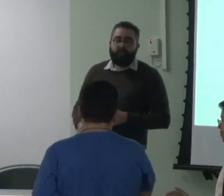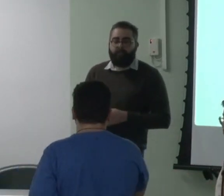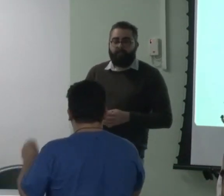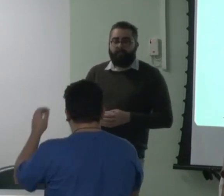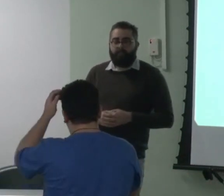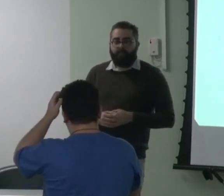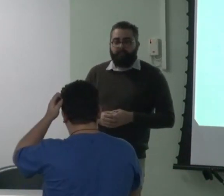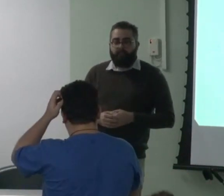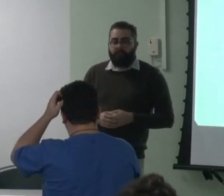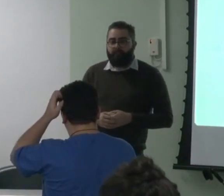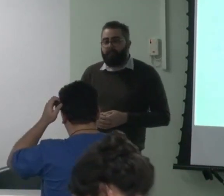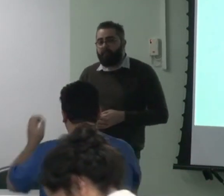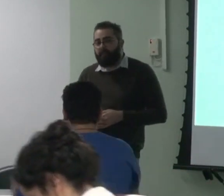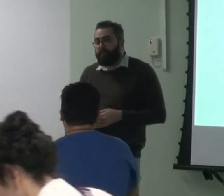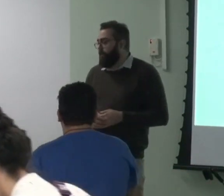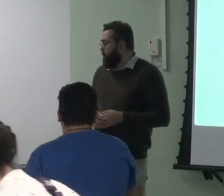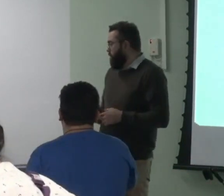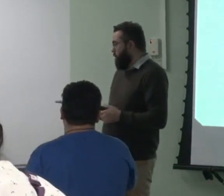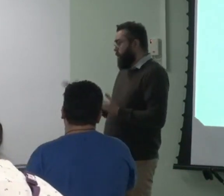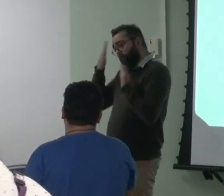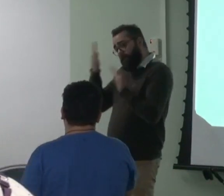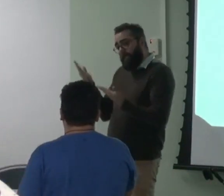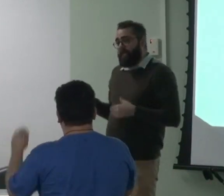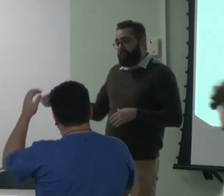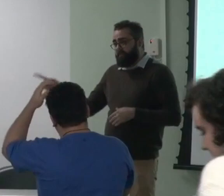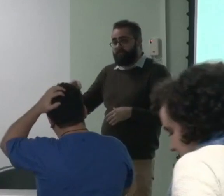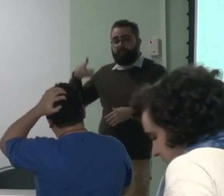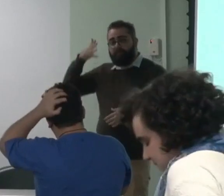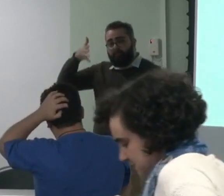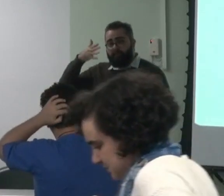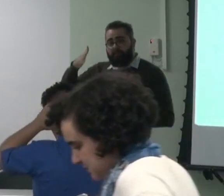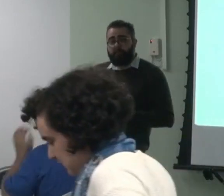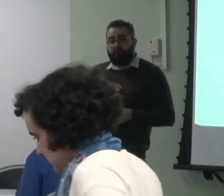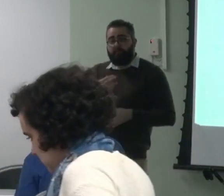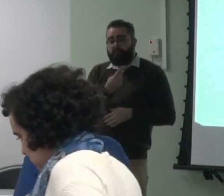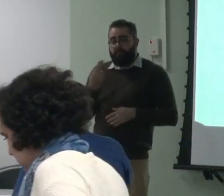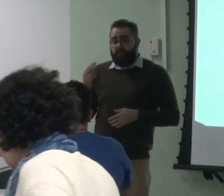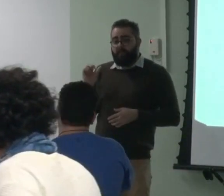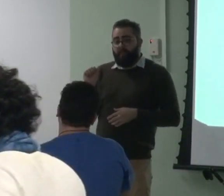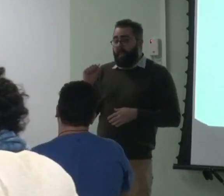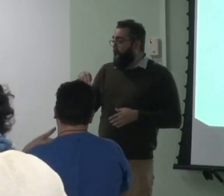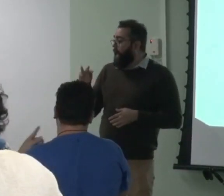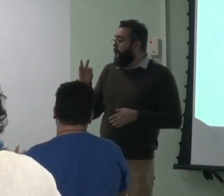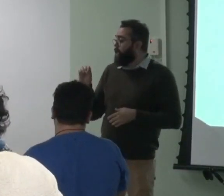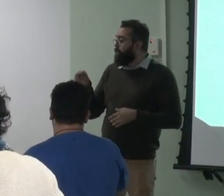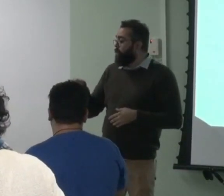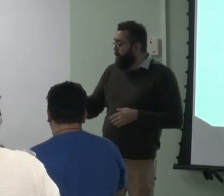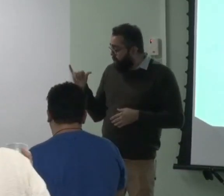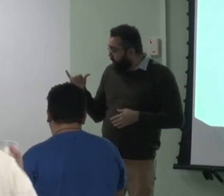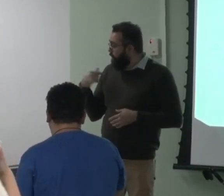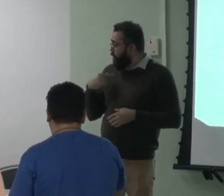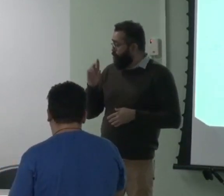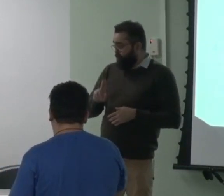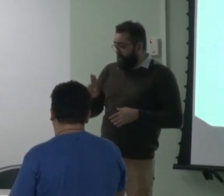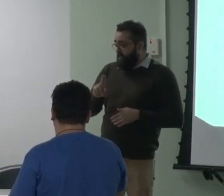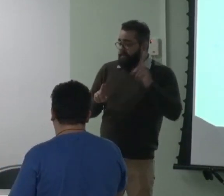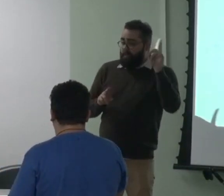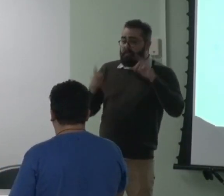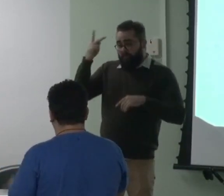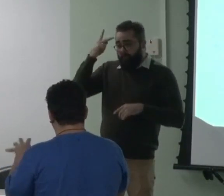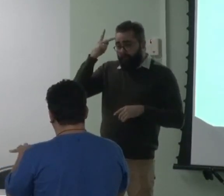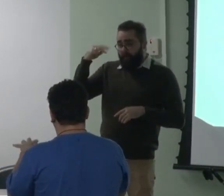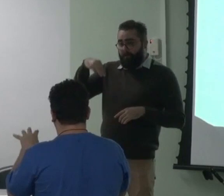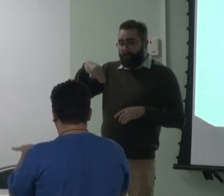Hi everyone, thank you for your speeches. I'm Anthony, I'm a master candidate in linguistics at Universidade Presbiteriana Mackenzie here in São